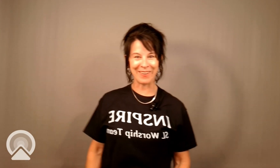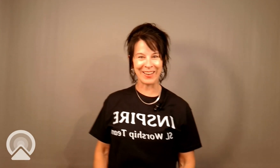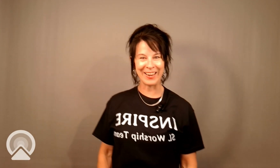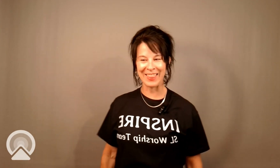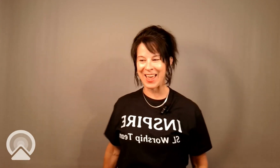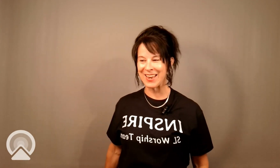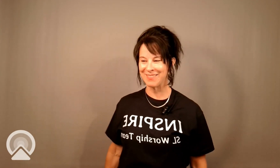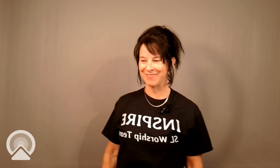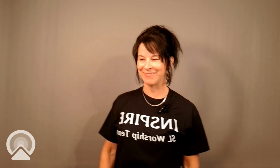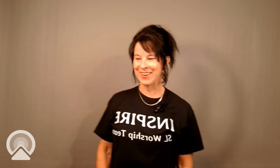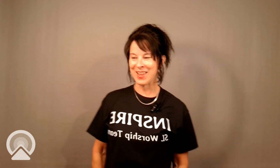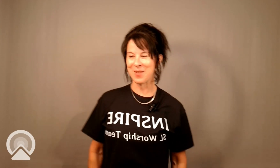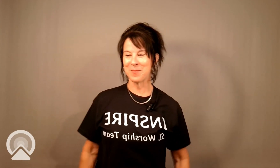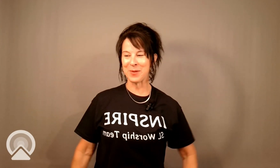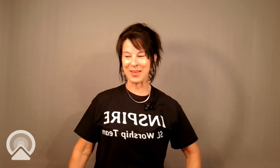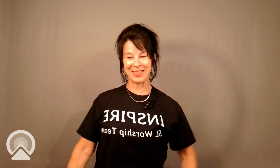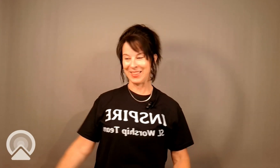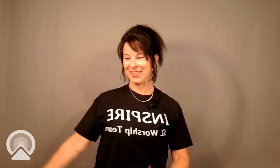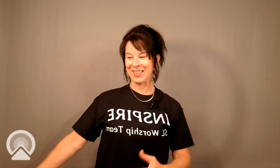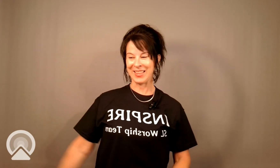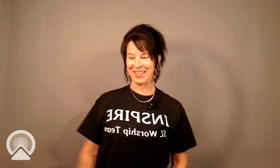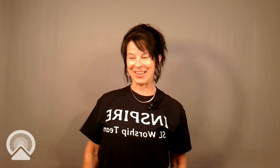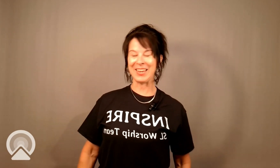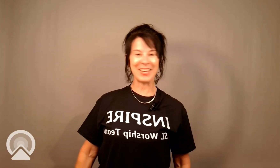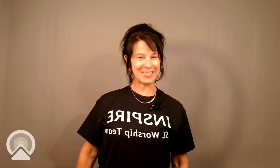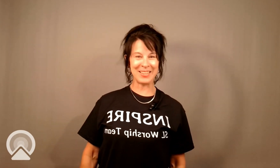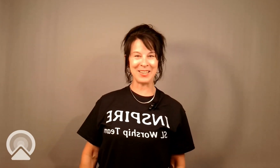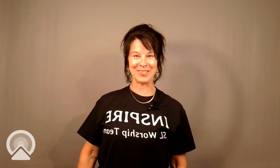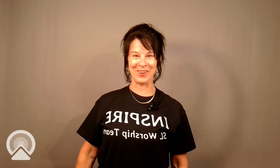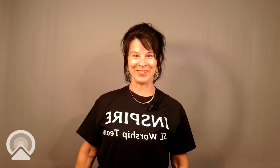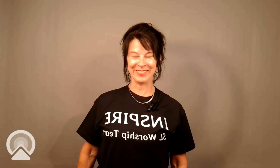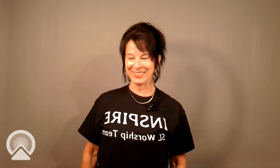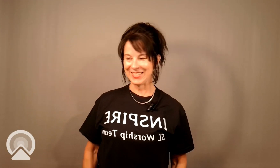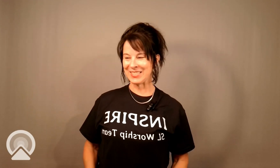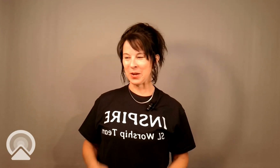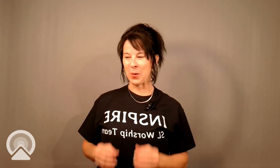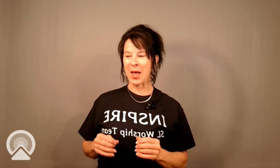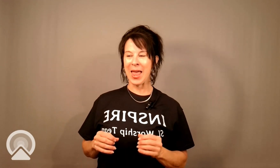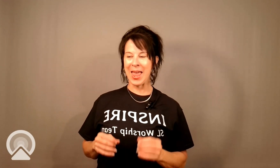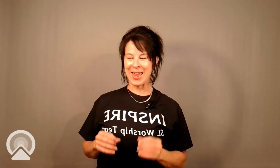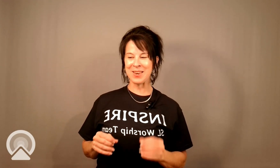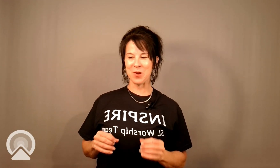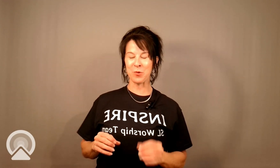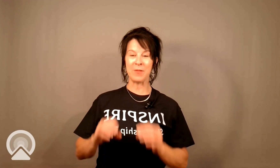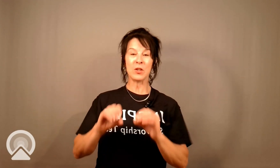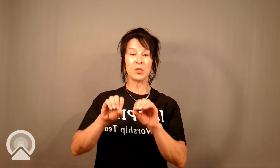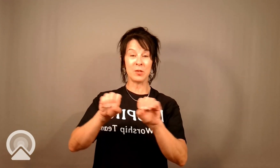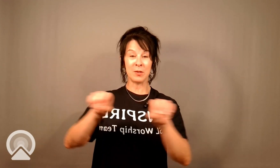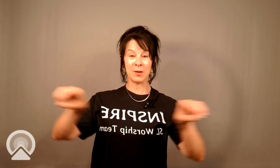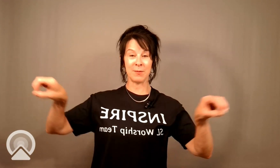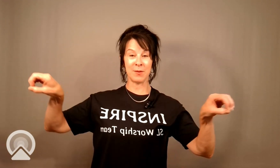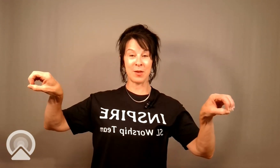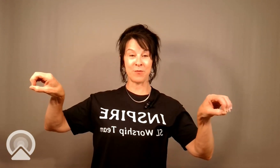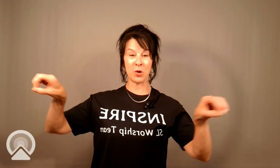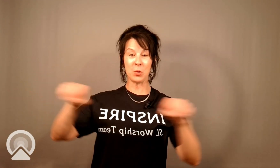like that, but it's in the song. So, ain't no grave. You have your O's